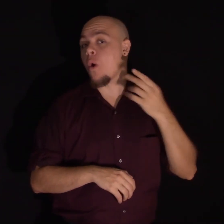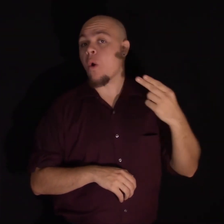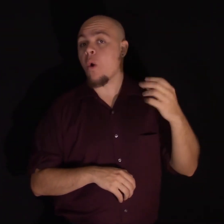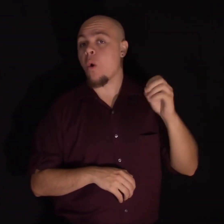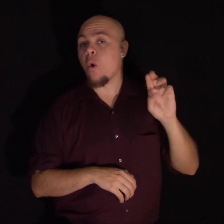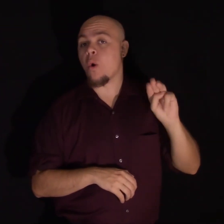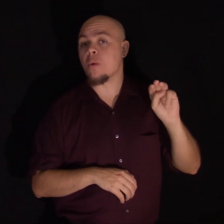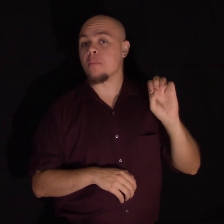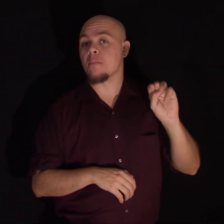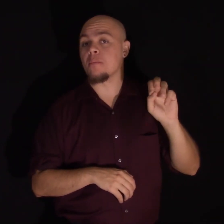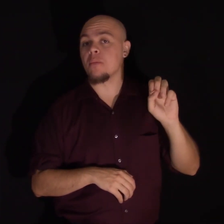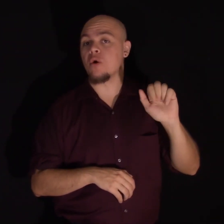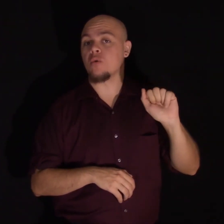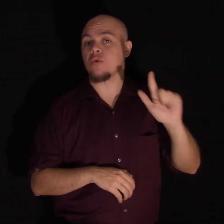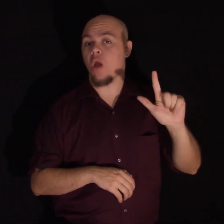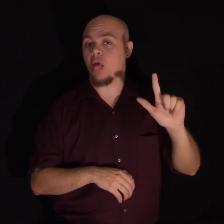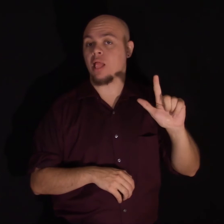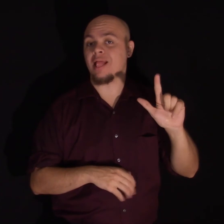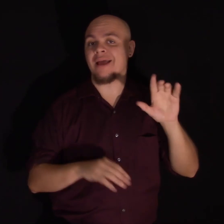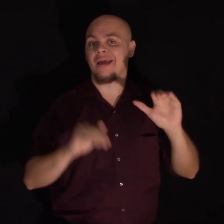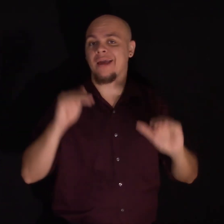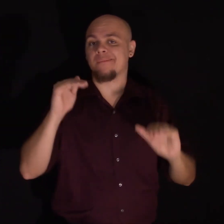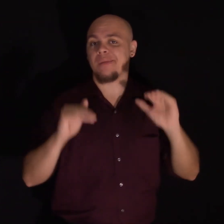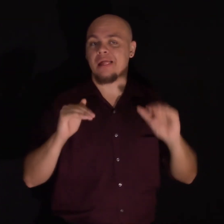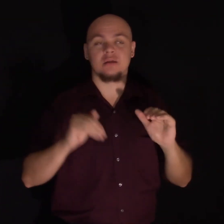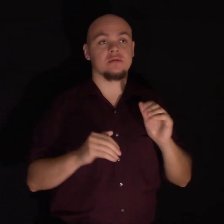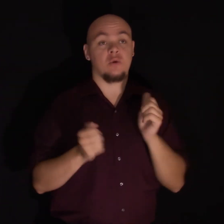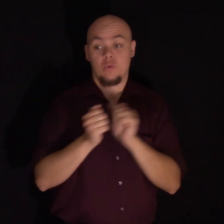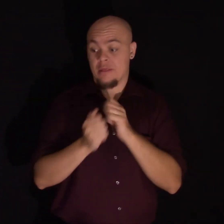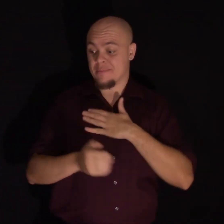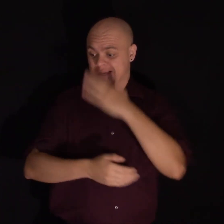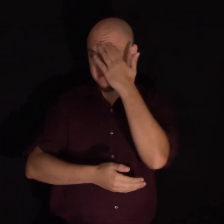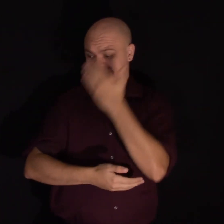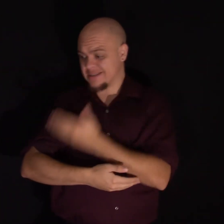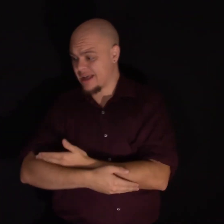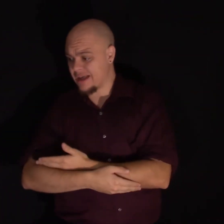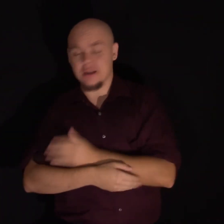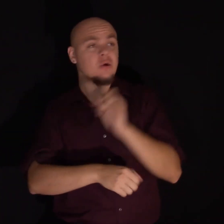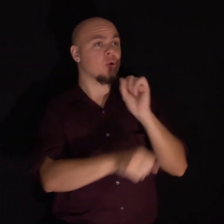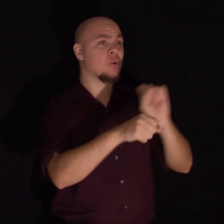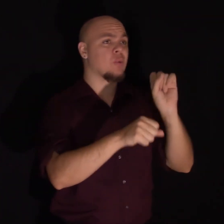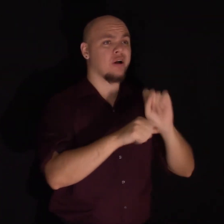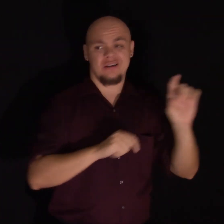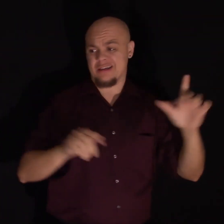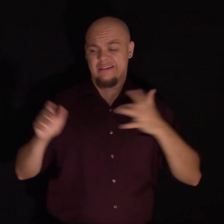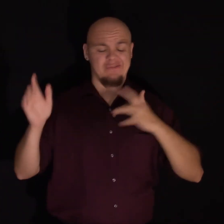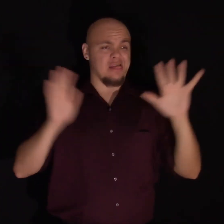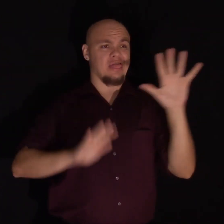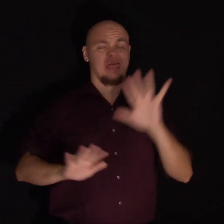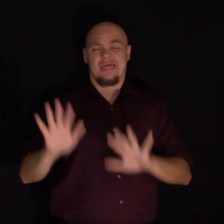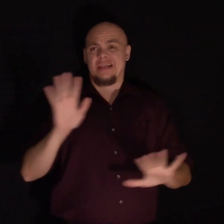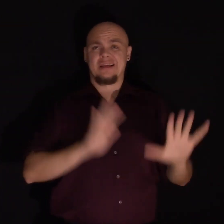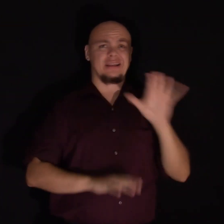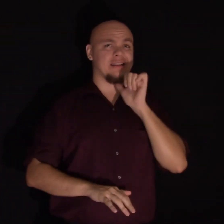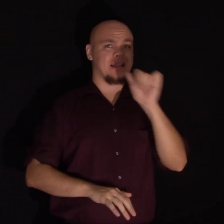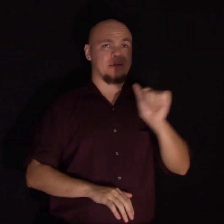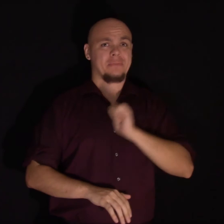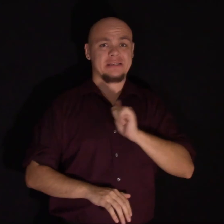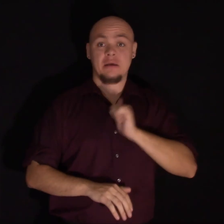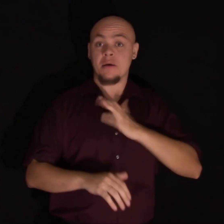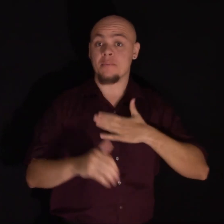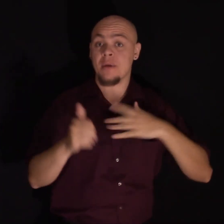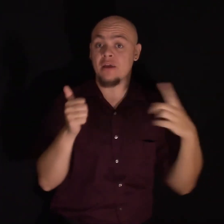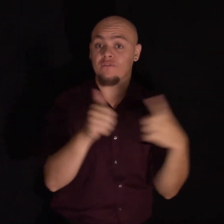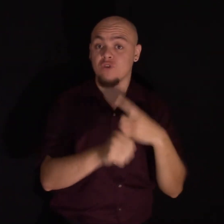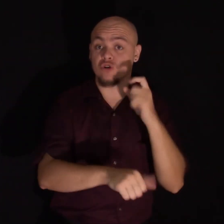having an identity crisis. I didn't feel like myself when I was with my son. I didn't feel like myself when I was at work, which made my first job